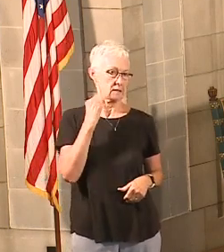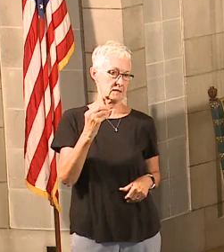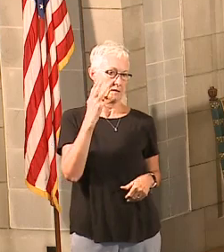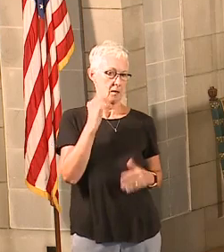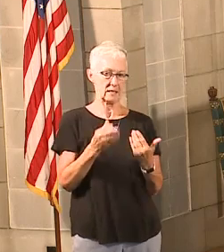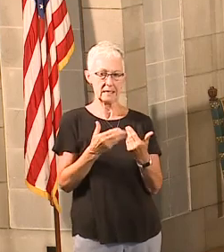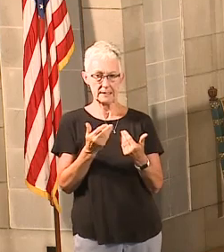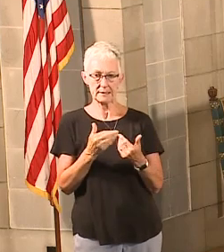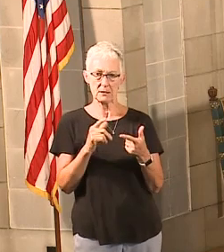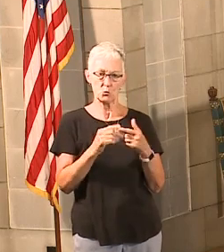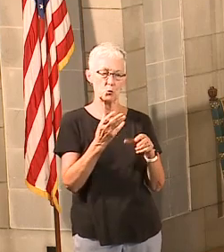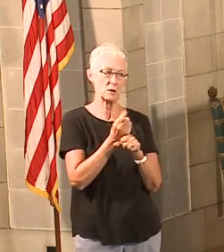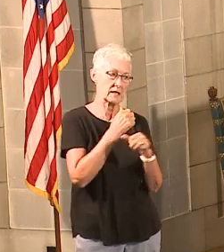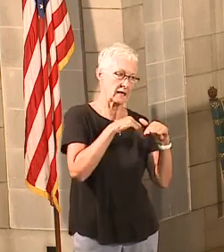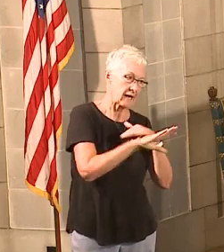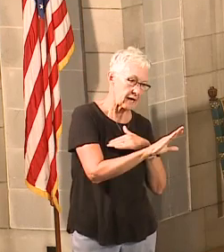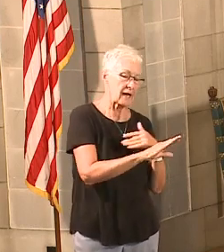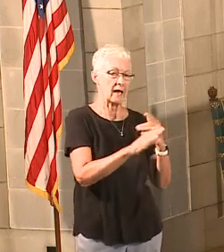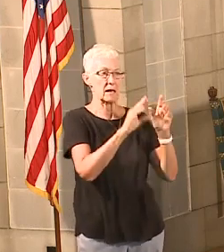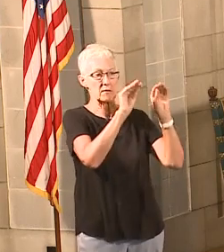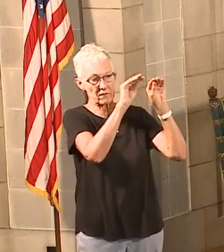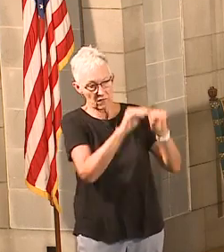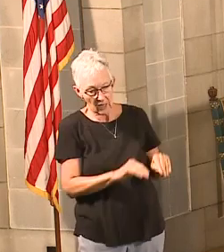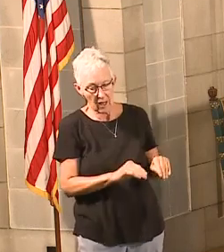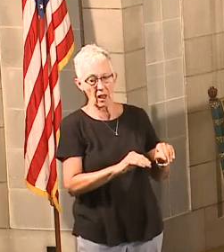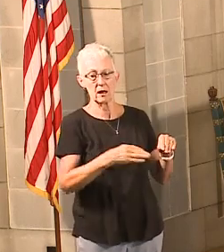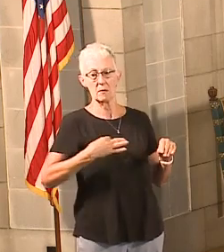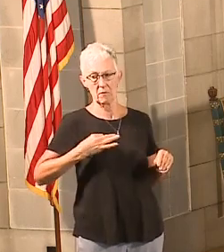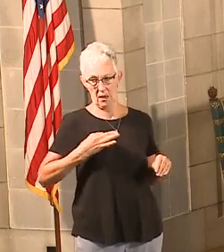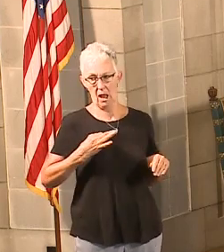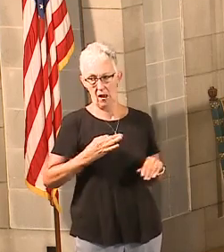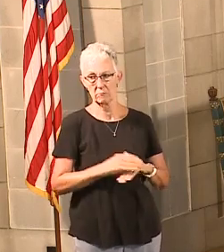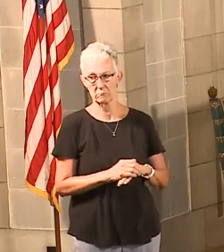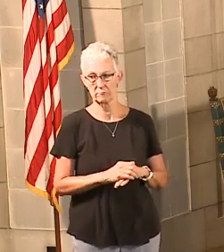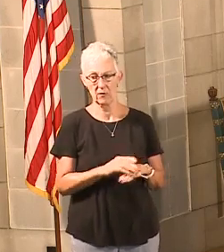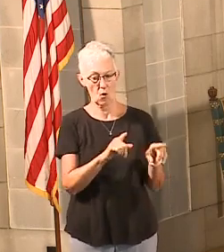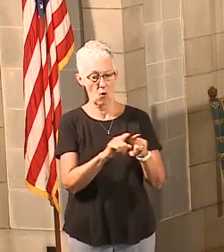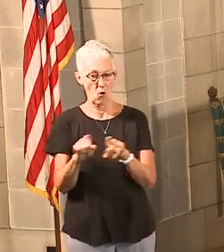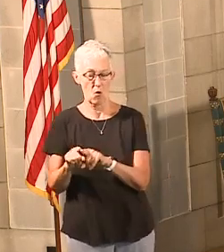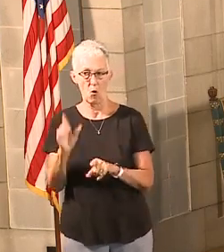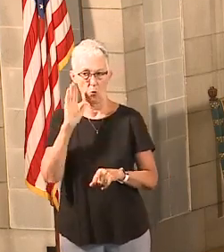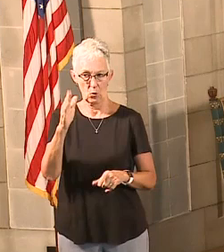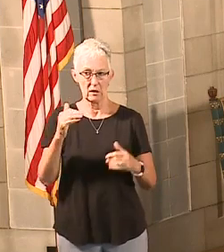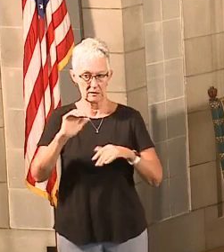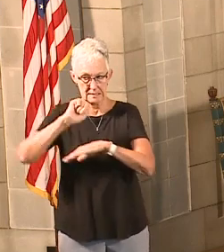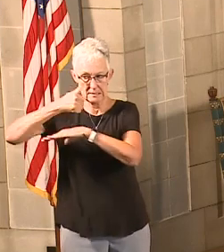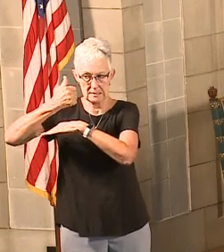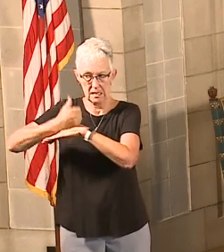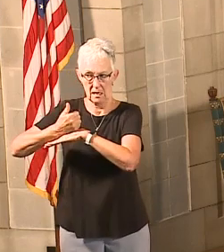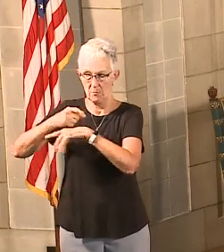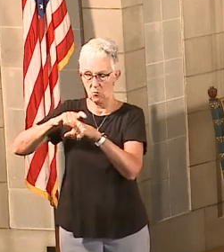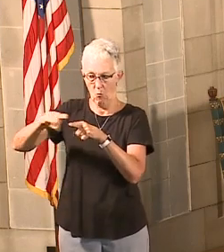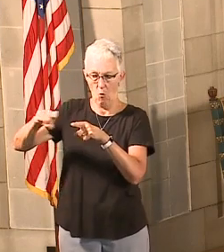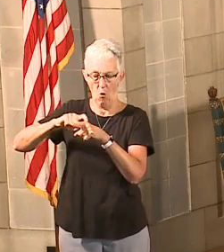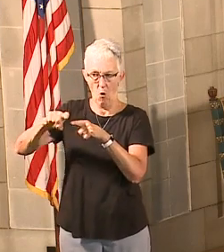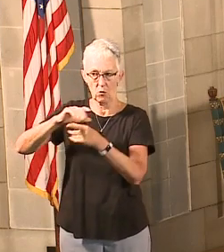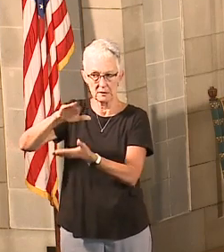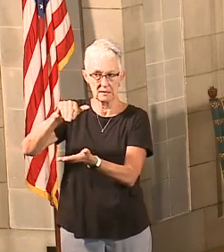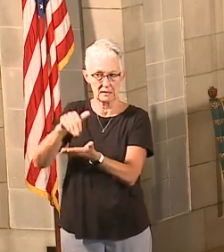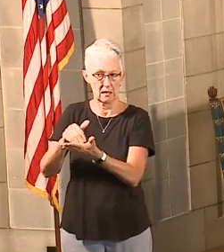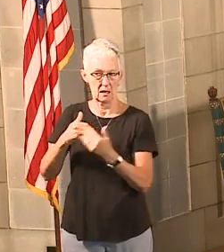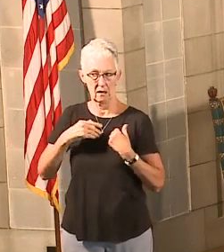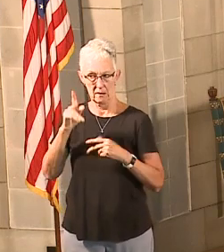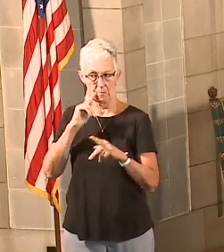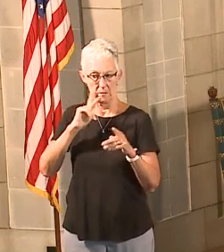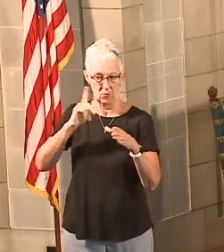staff, but we're also going to be bringing on board a call center to address and answer any questions that you may have. As the